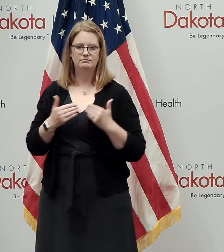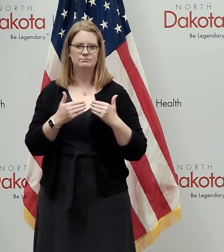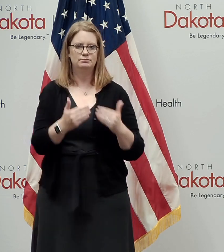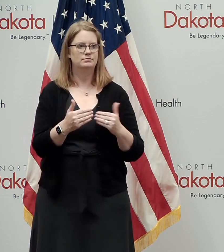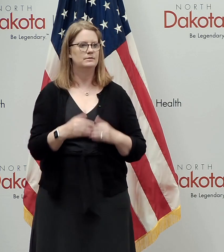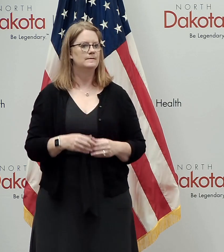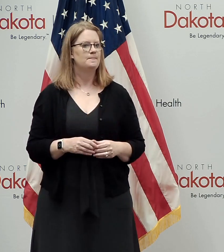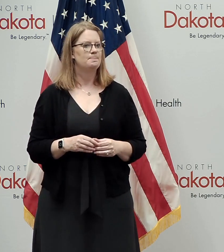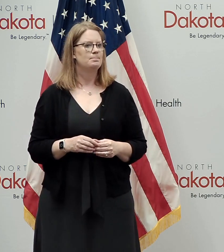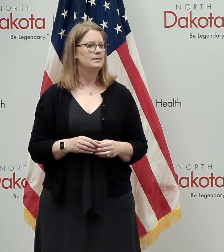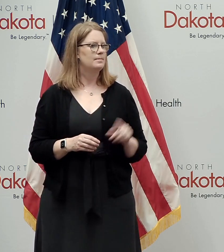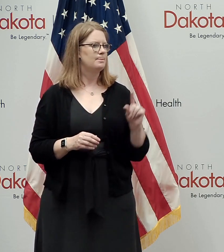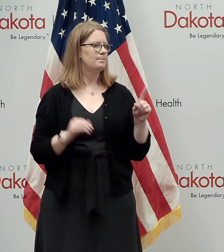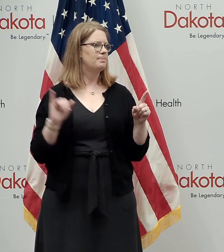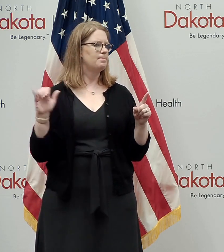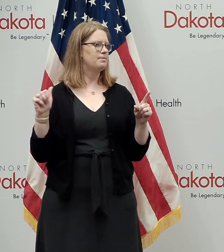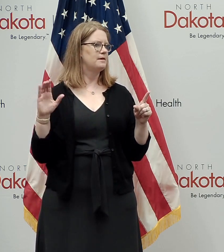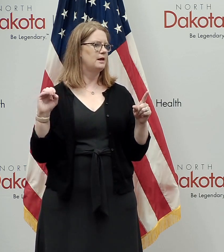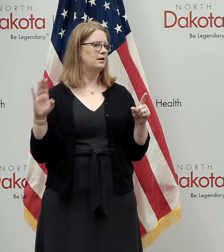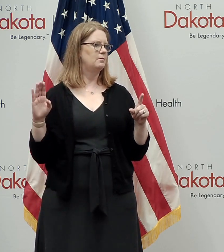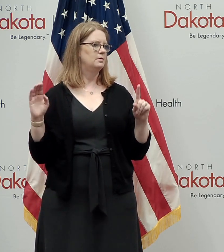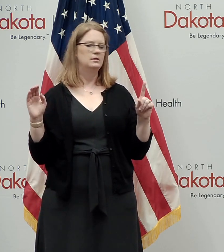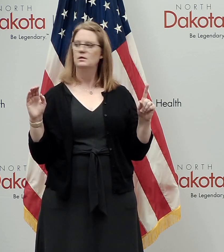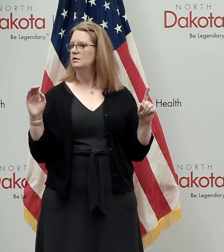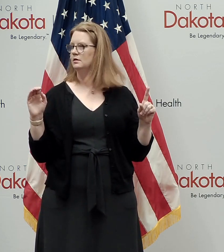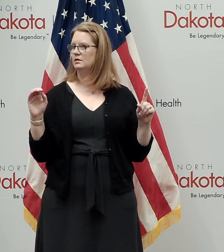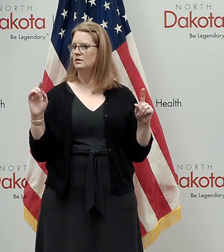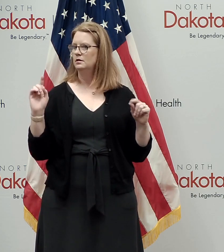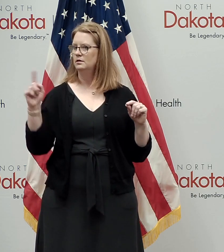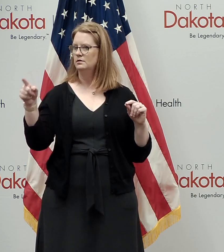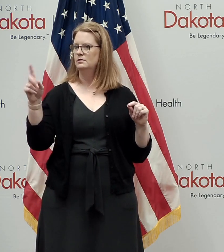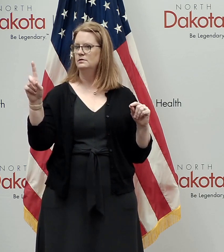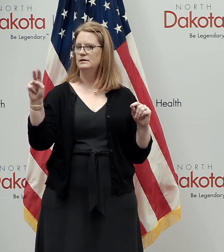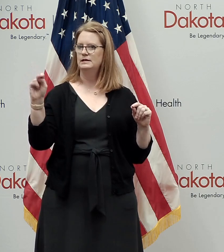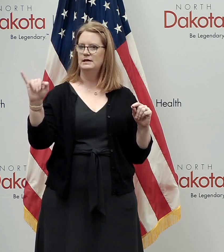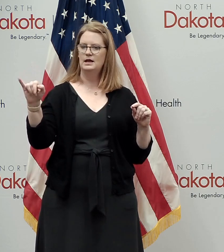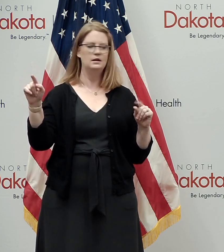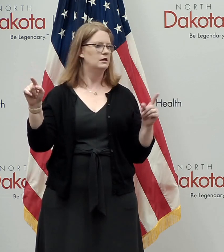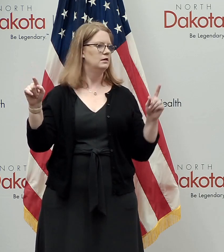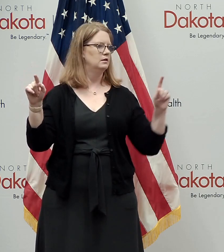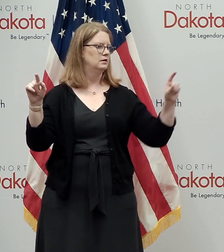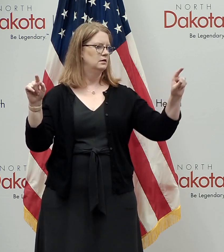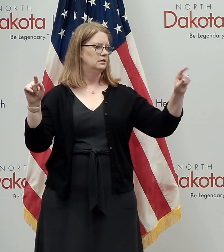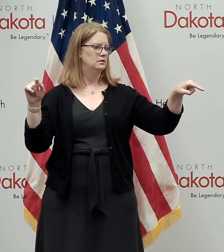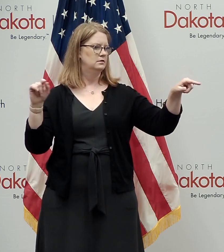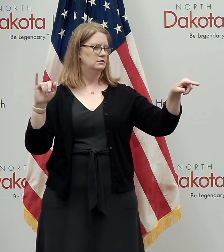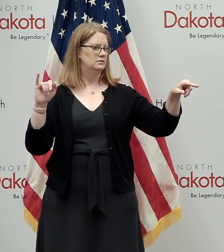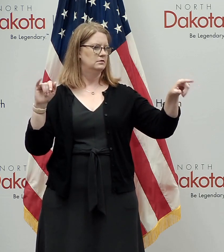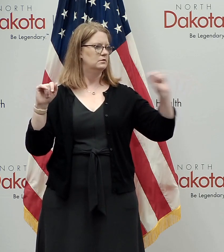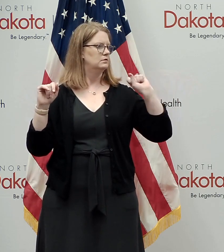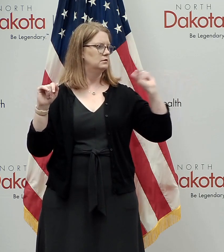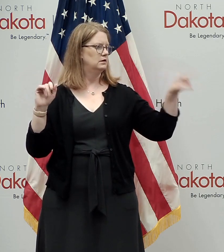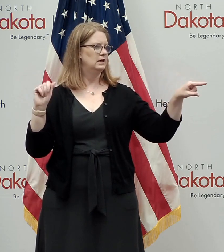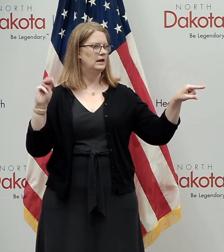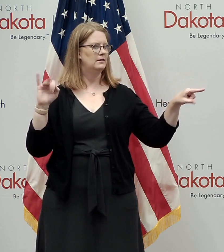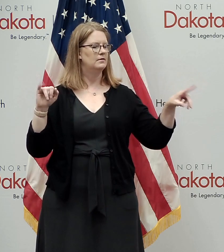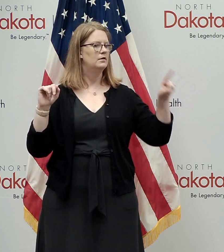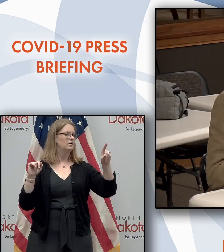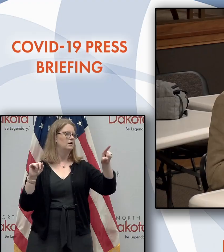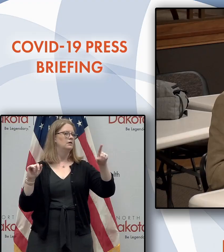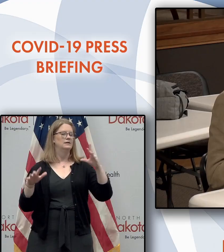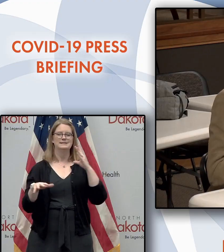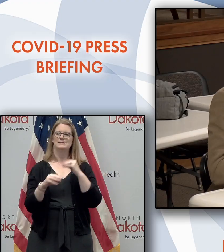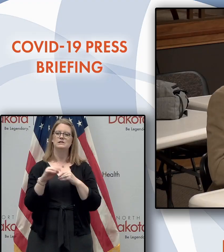going Jacob, and then do you have some more stacked up over there too? Okay, all right, we'll go Jacob, online, then Amy. As a follow-up to